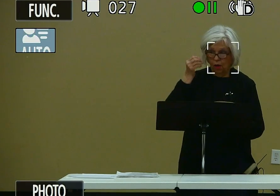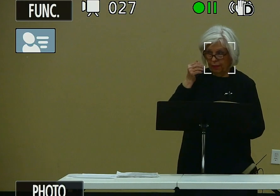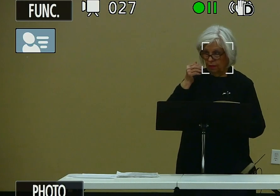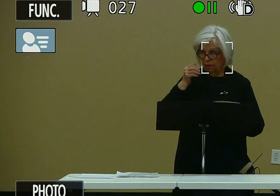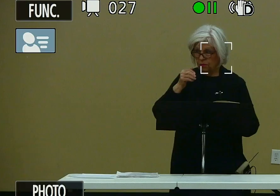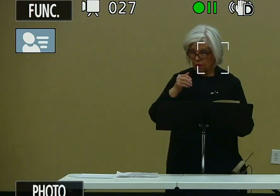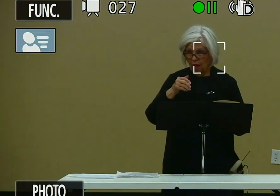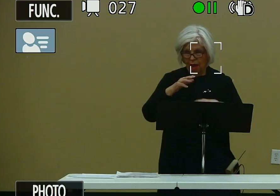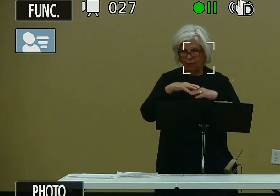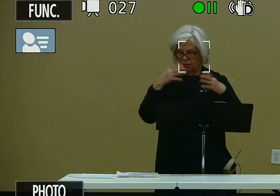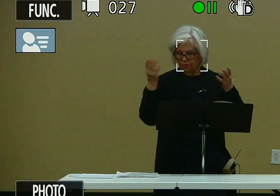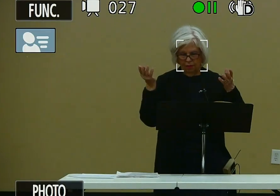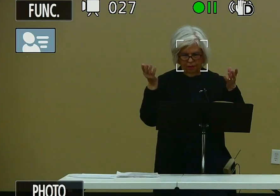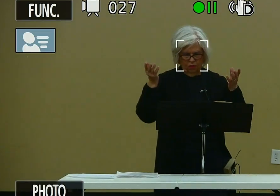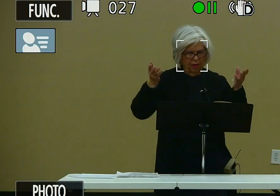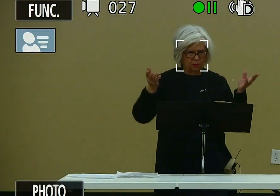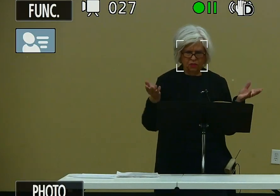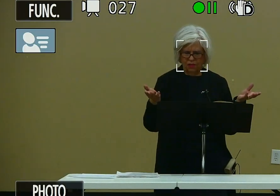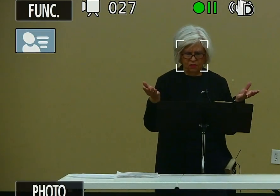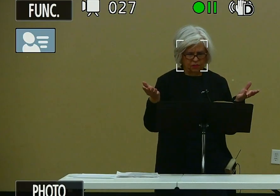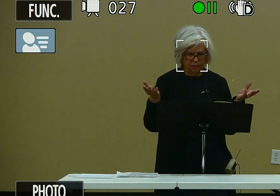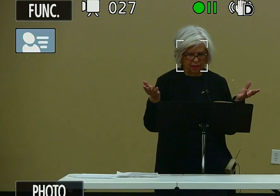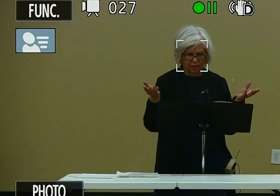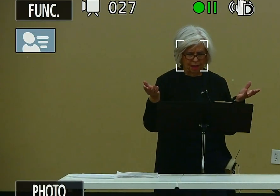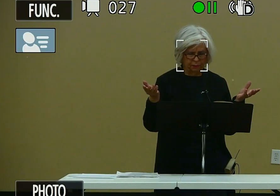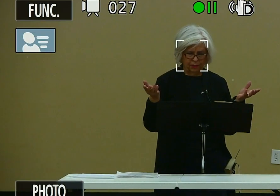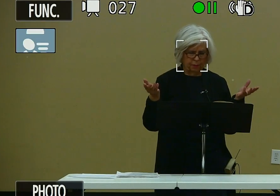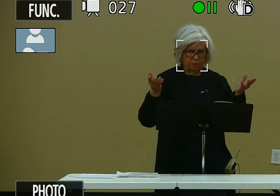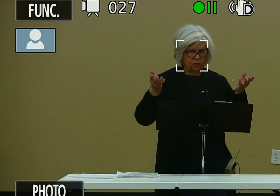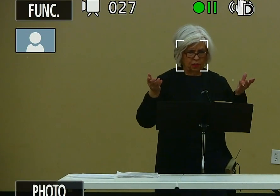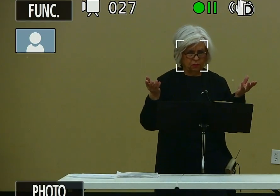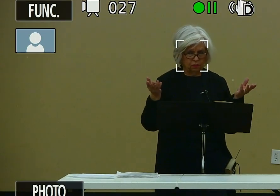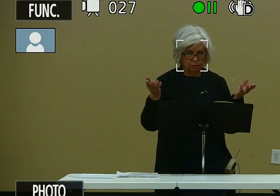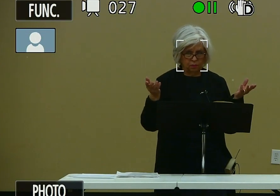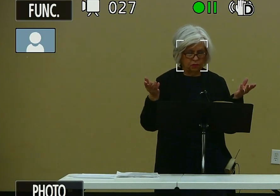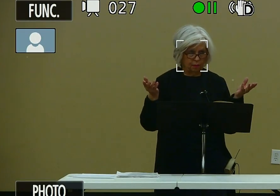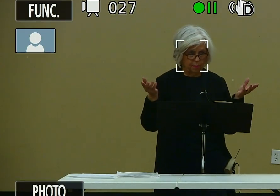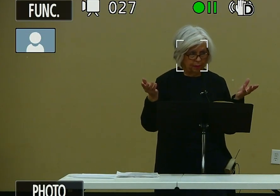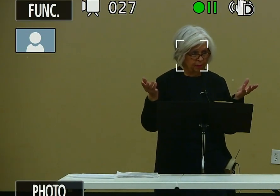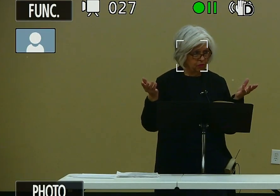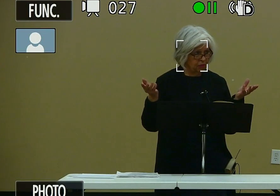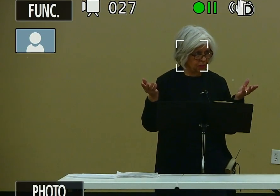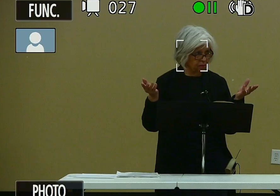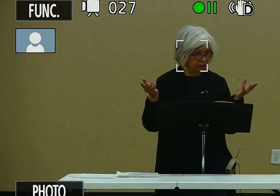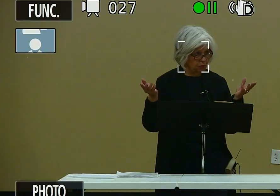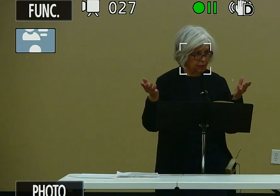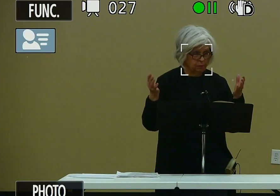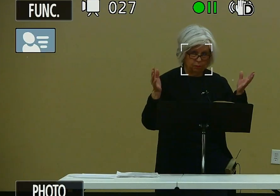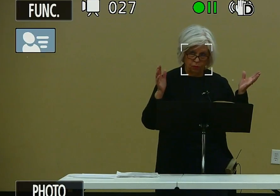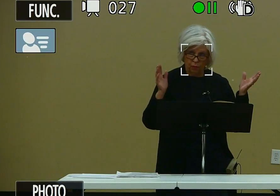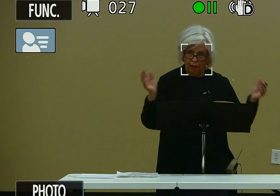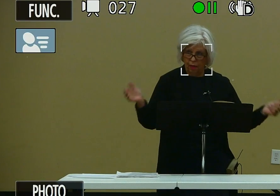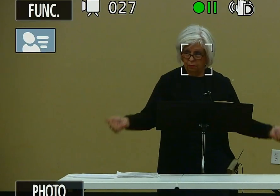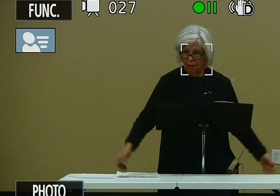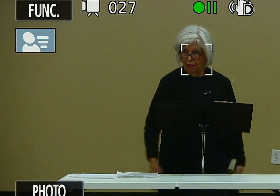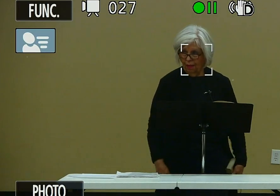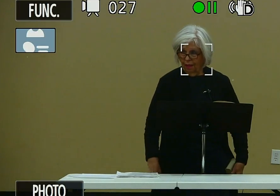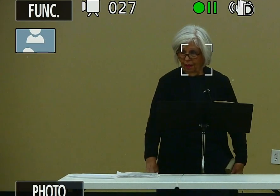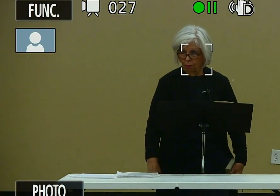Okay, just, if you make mistakes, it's okay. I'm going to make mistakes too. You saw me make a bunch of mistakes last week and the week before that, on what